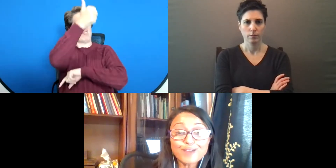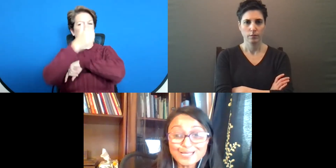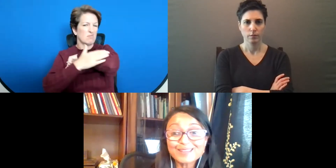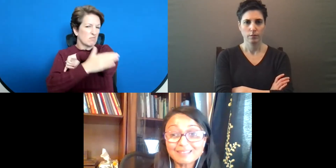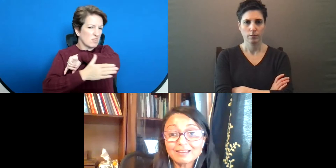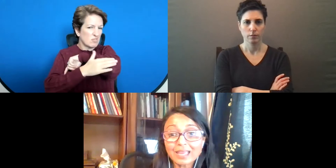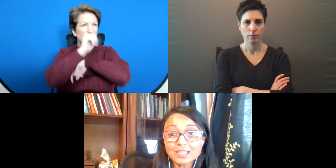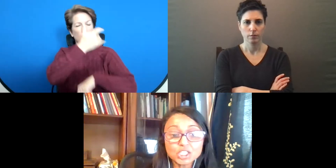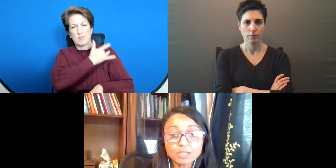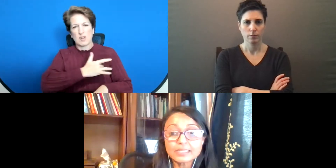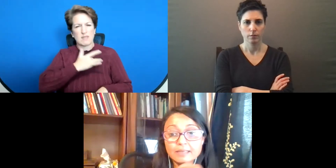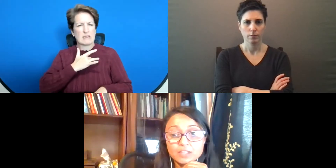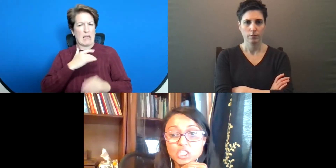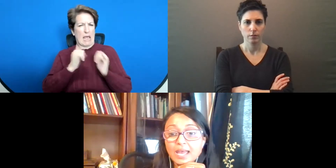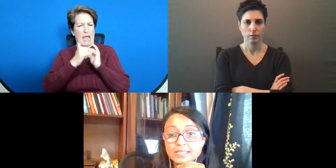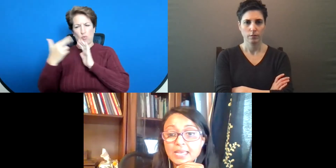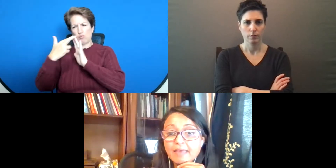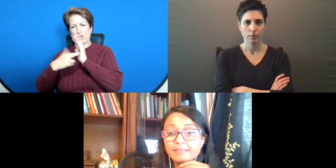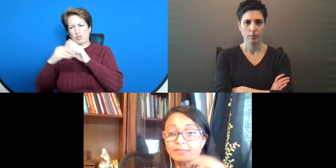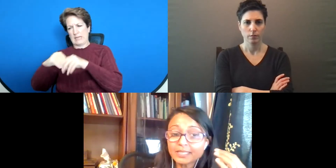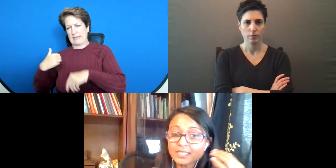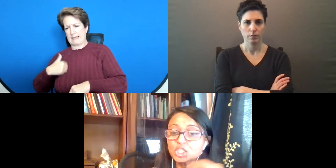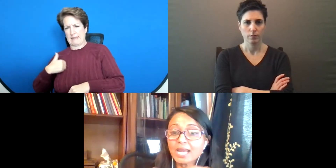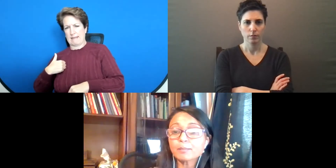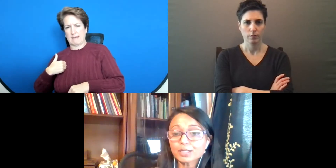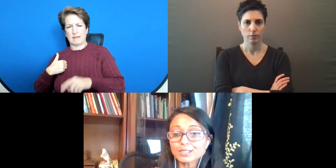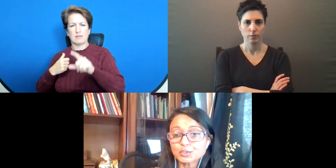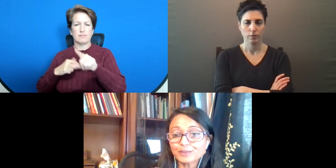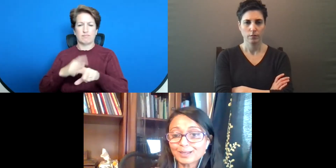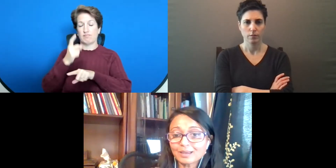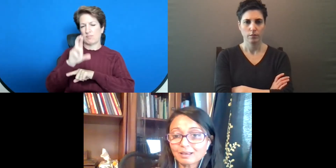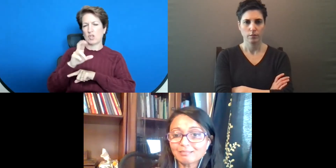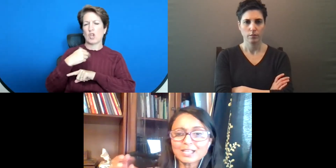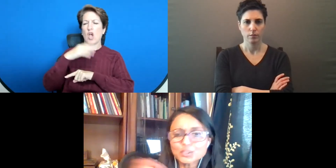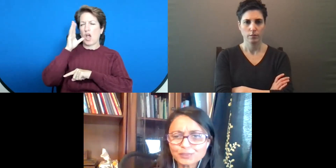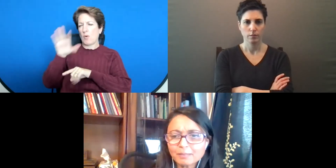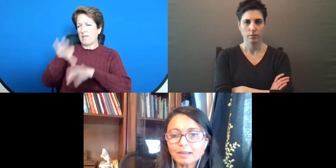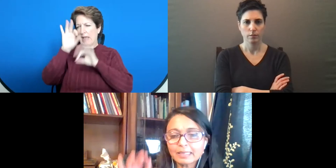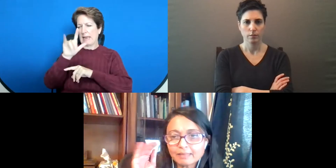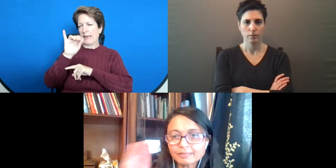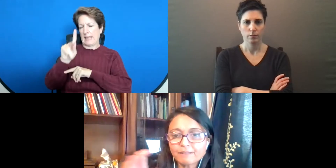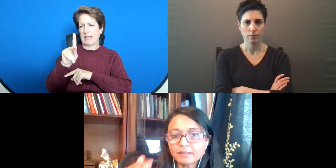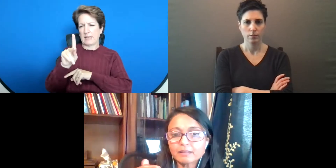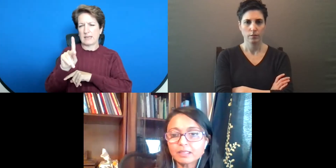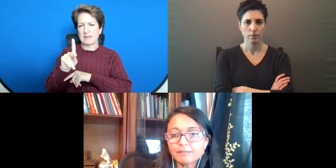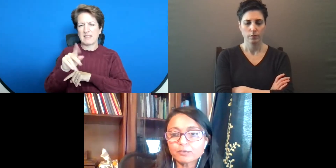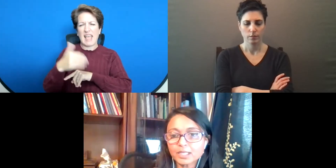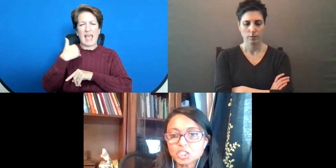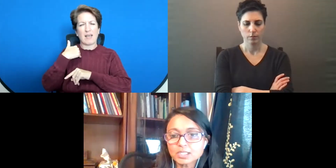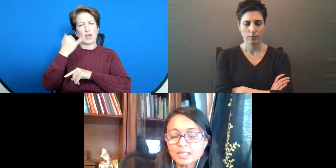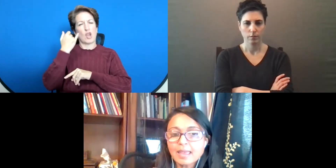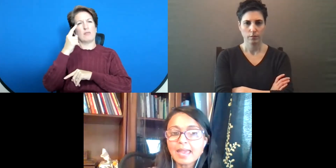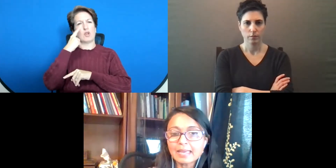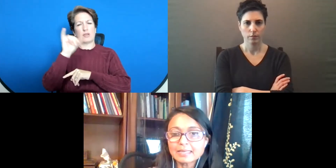I will find the link and share it in the chat. It's a check market survey, like a Survey Monkey, that they fill in